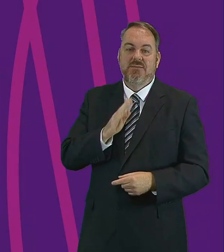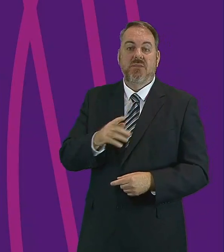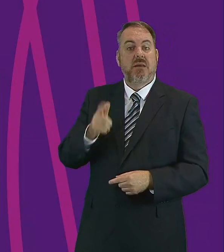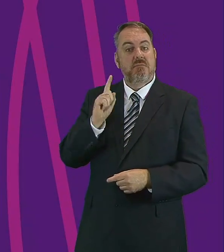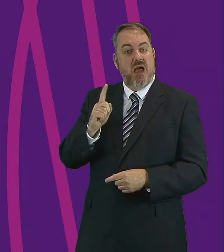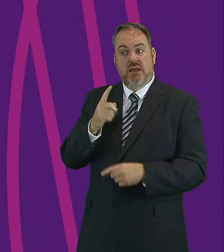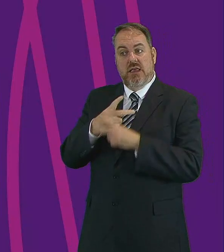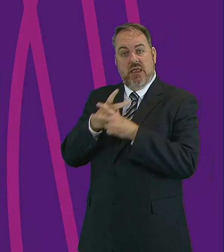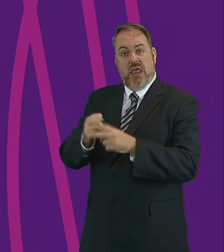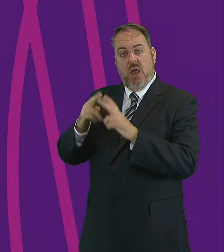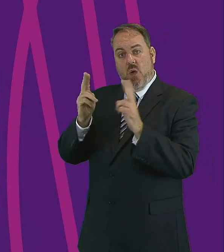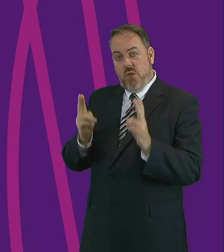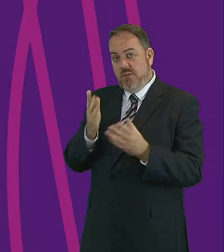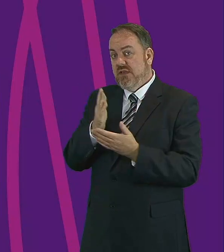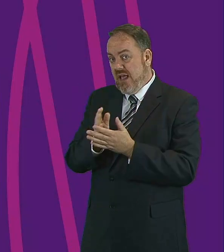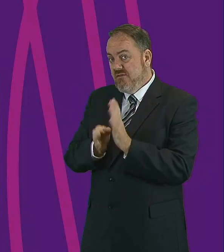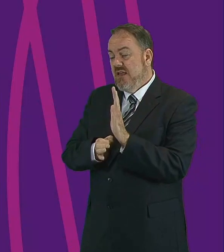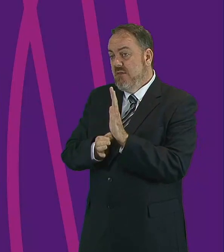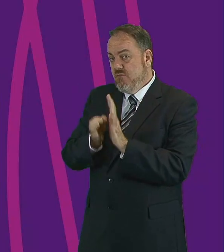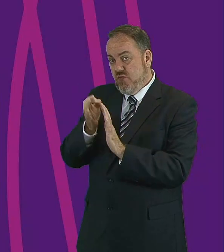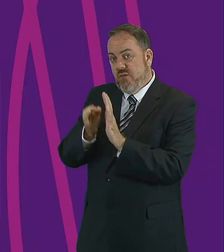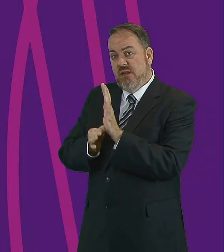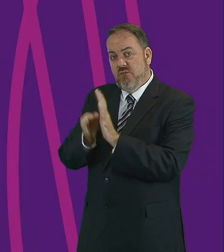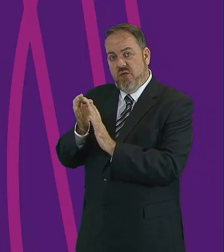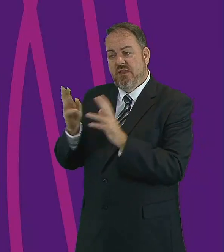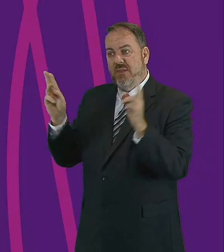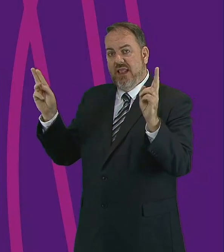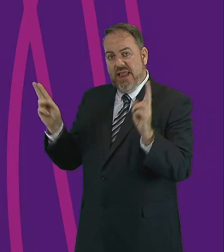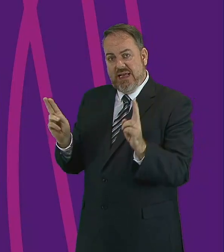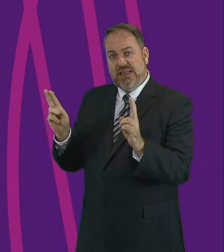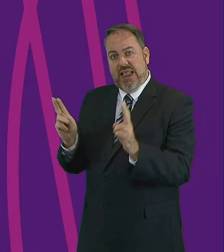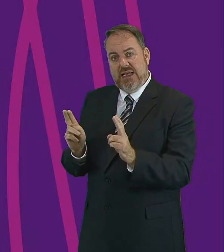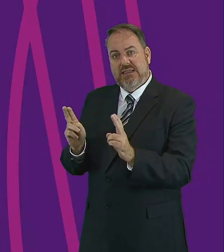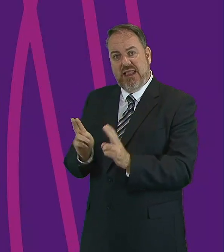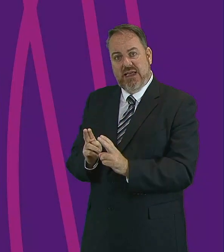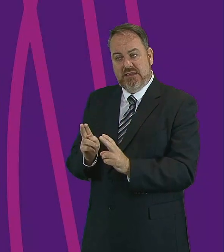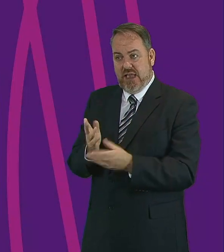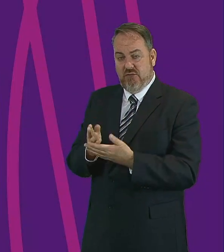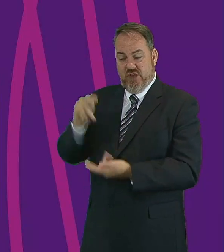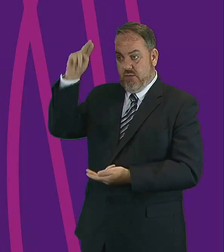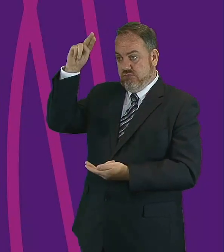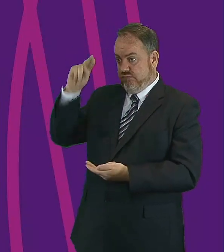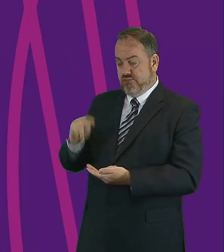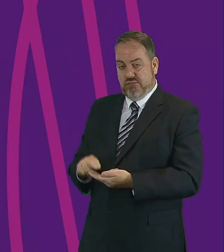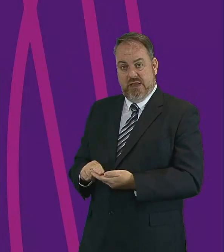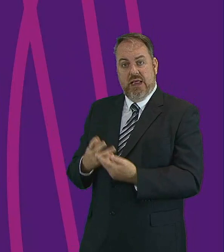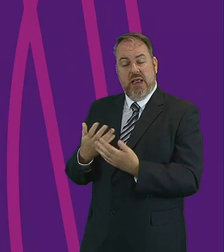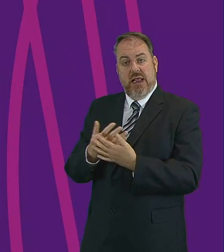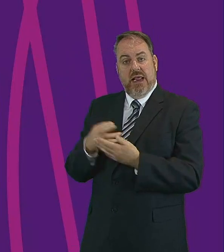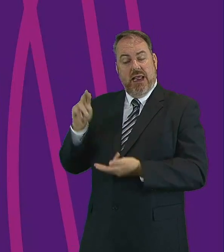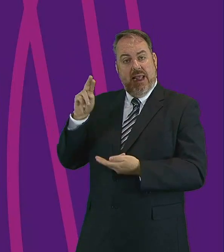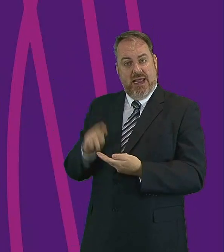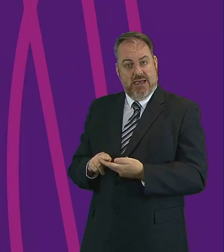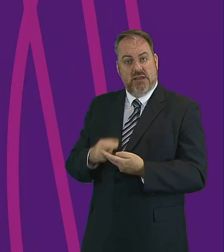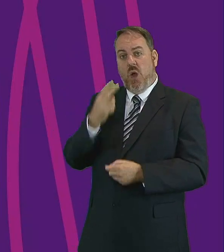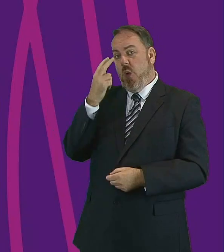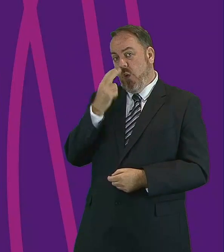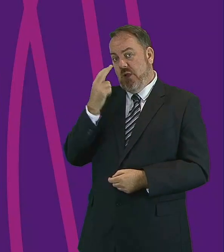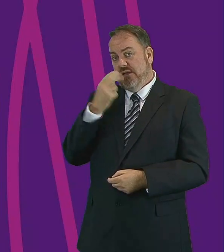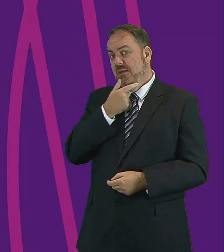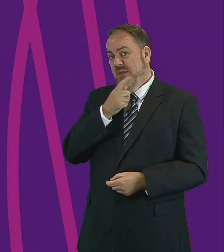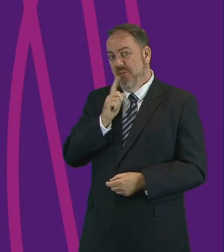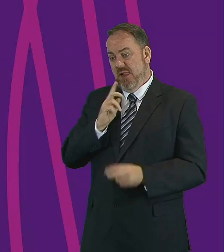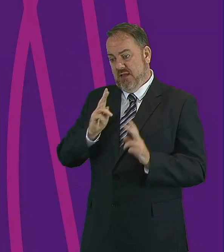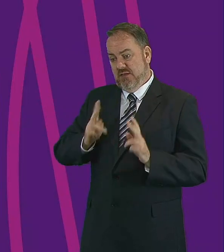improve in terms of a reduction in cases and thankfully a vast reduction in the number of older people losing their lives, which says that